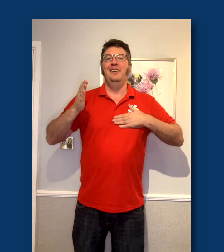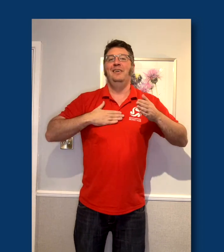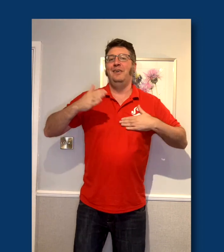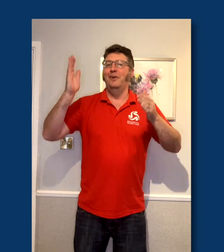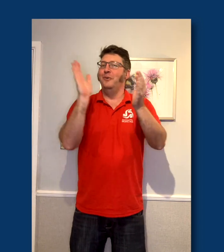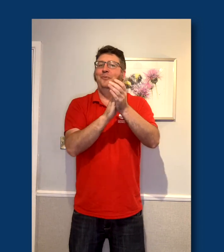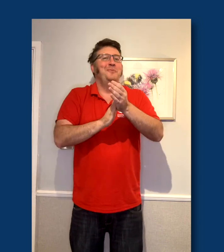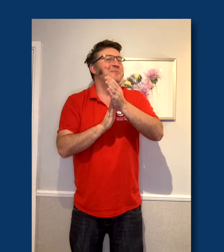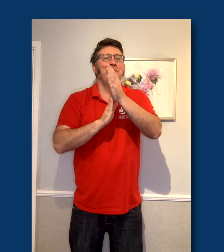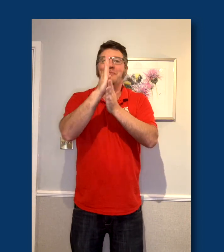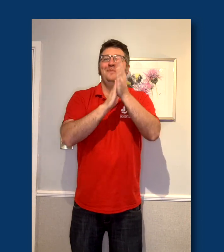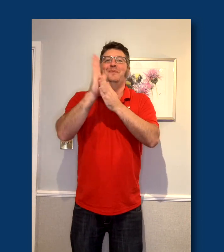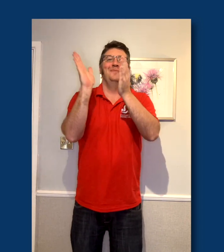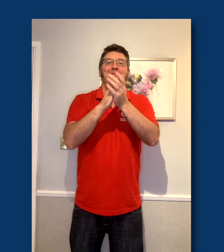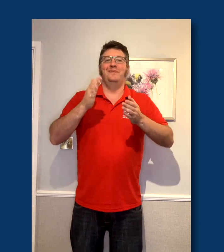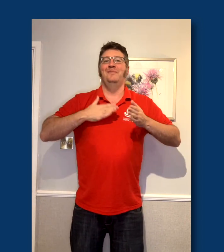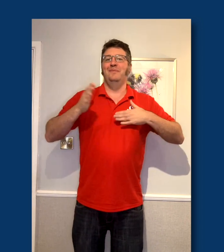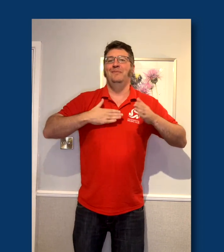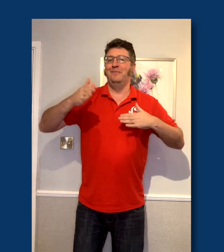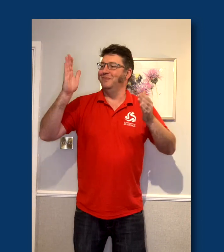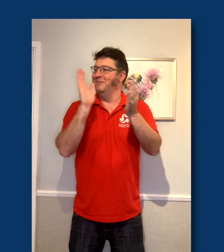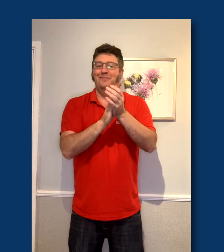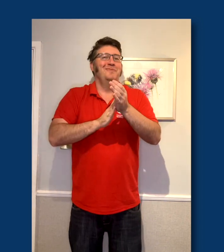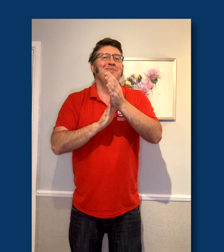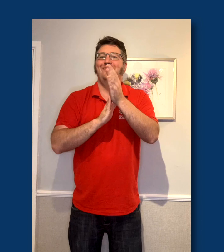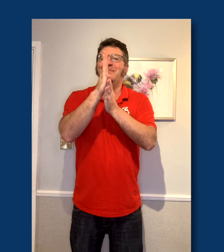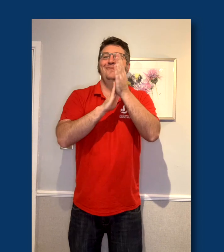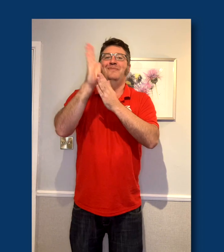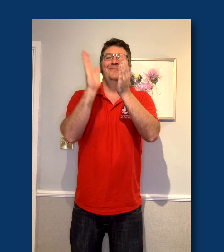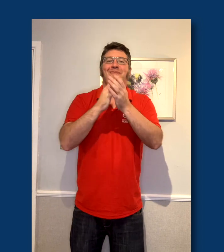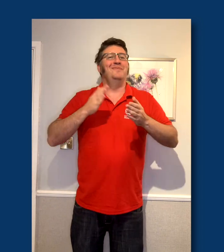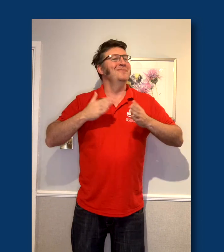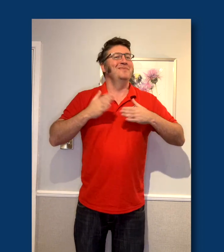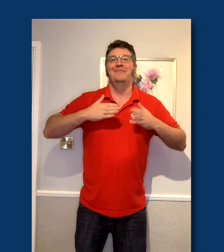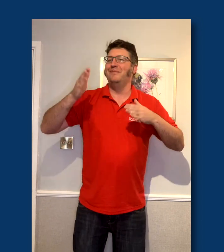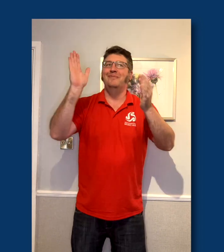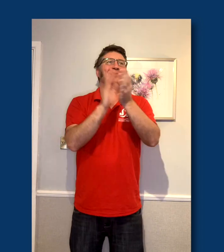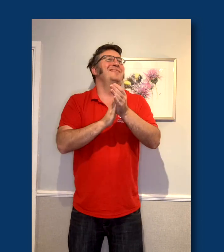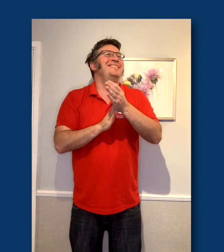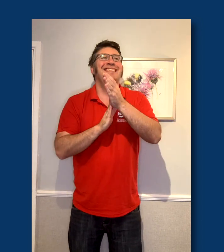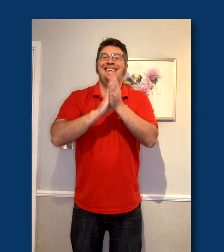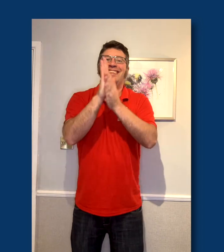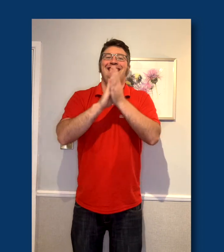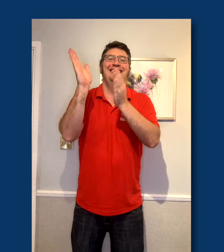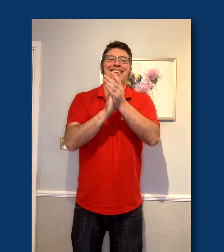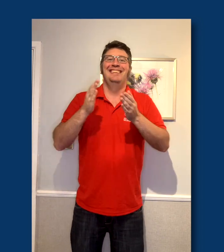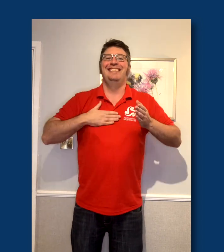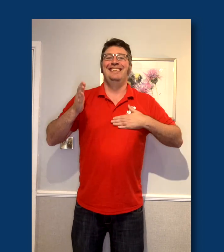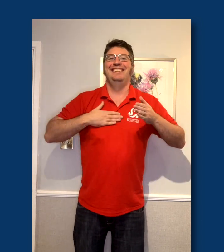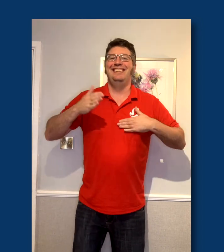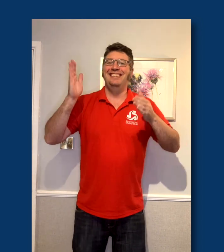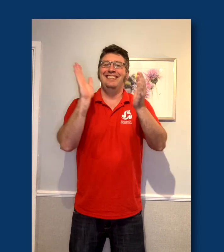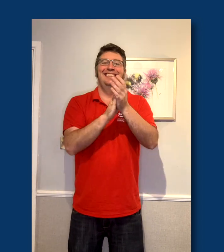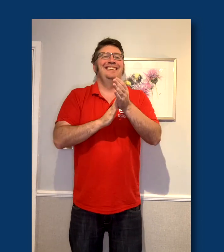that changed. And I traveled around the world, think where you living at now. I heard you moved to Austin, got an apartment and settled down. And every